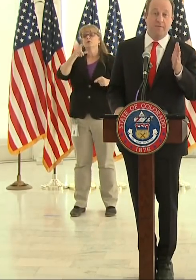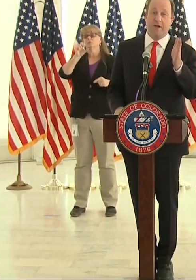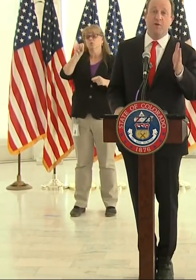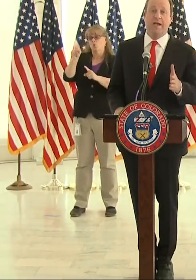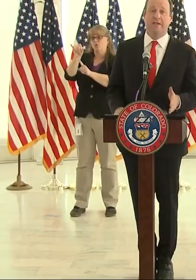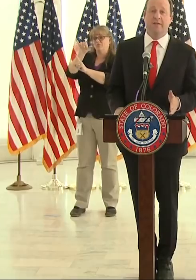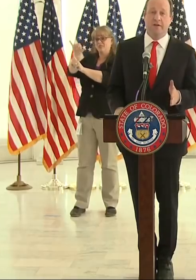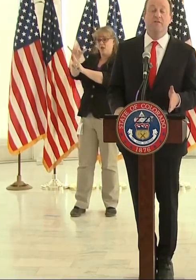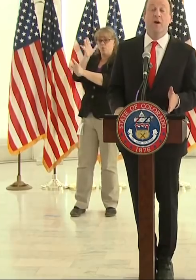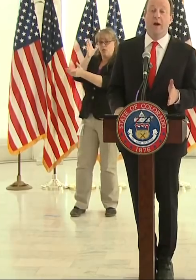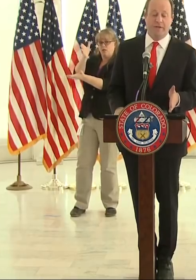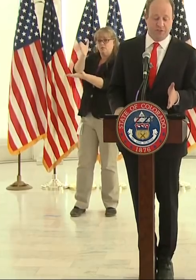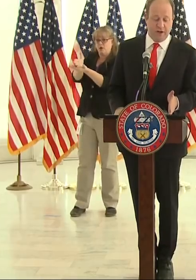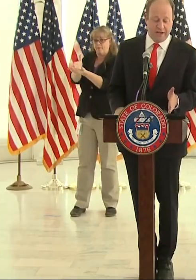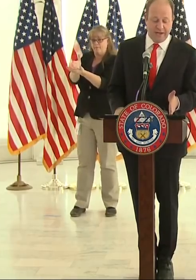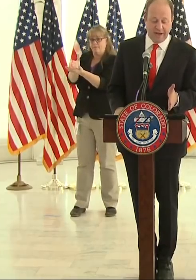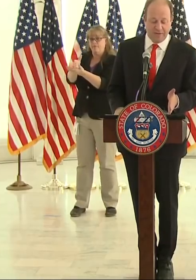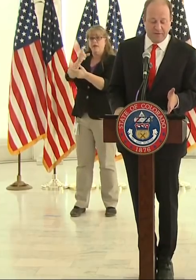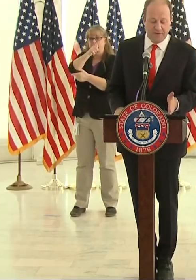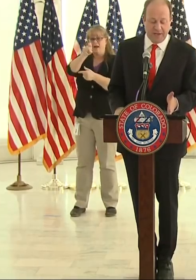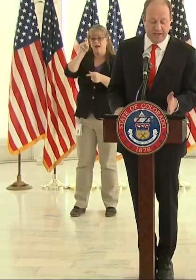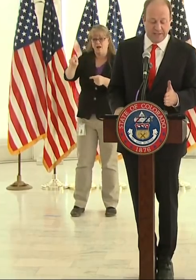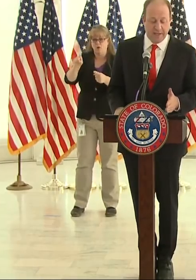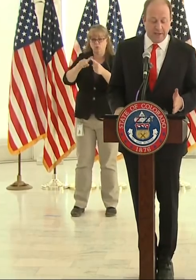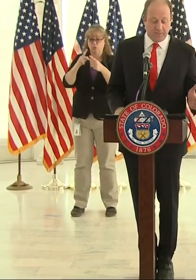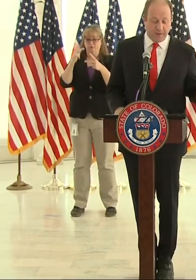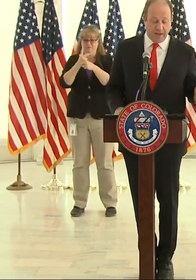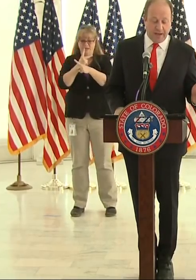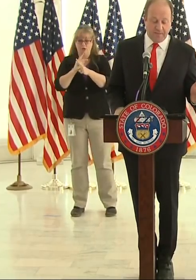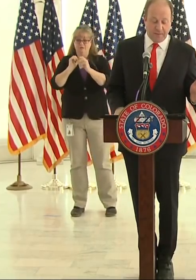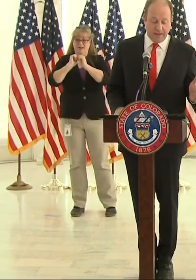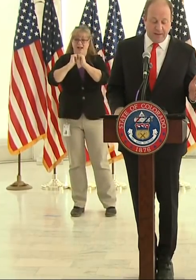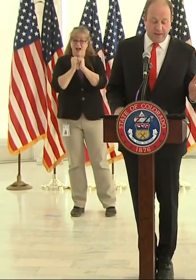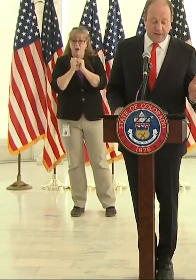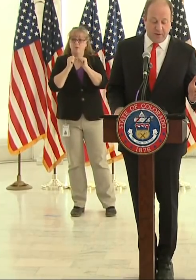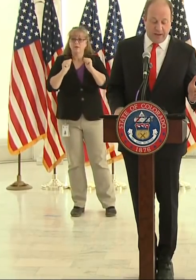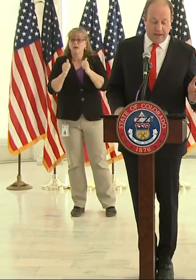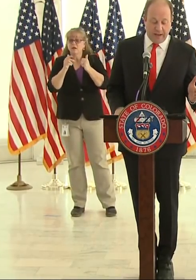for anybody who has out there, you know how much training and how difficult that is. I